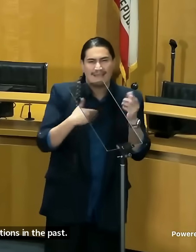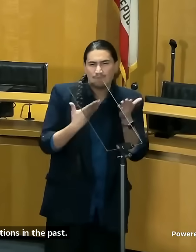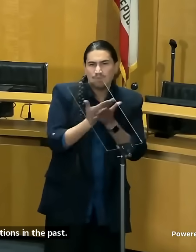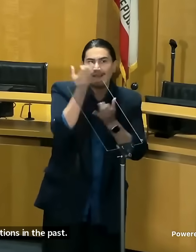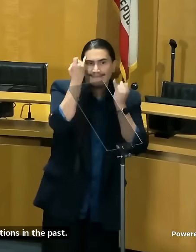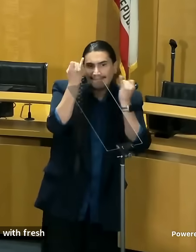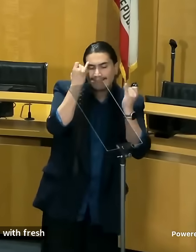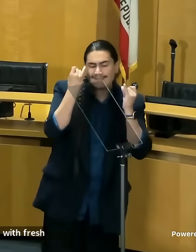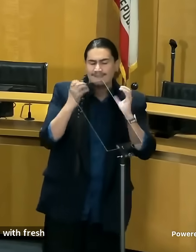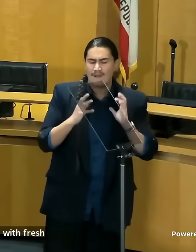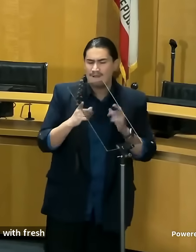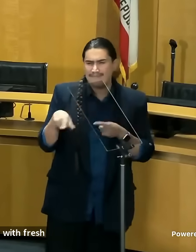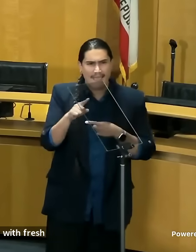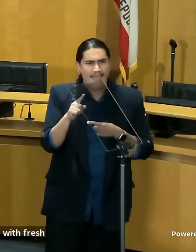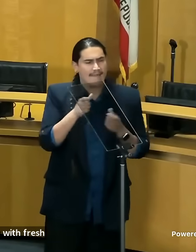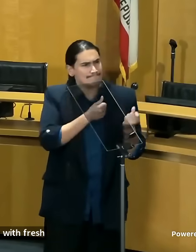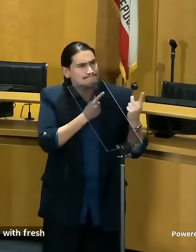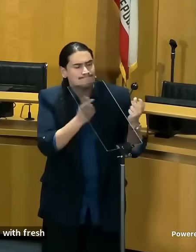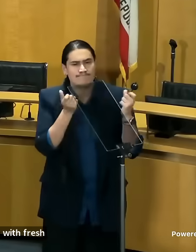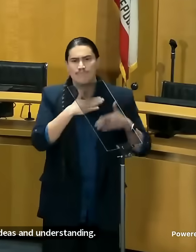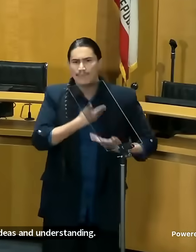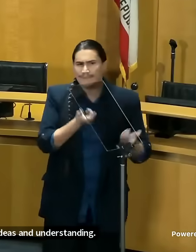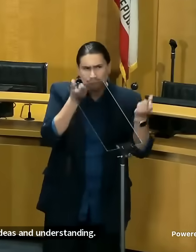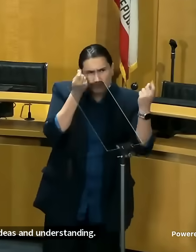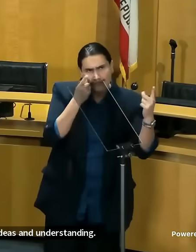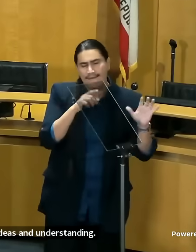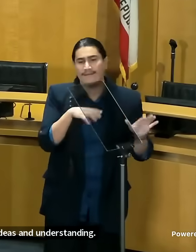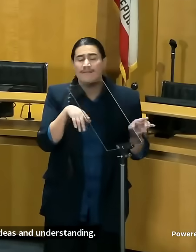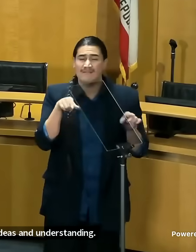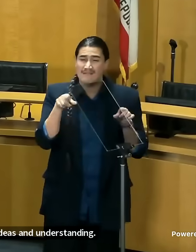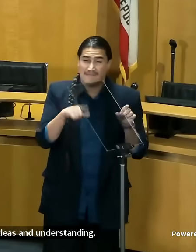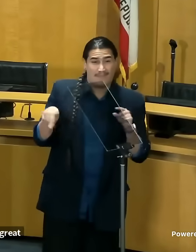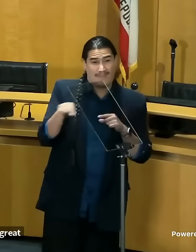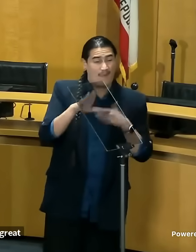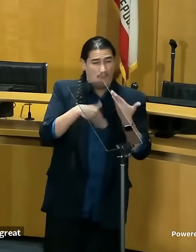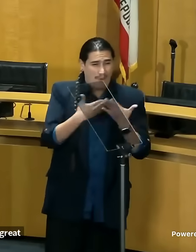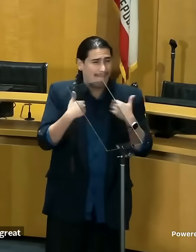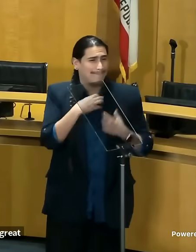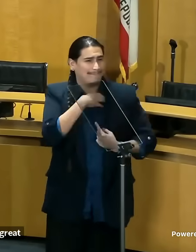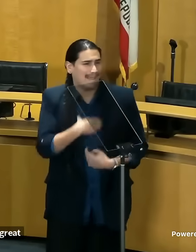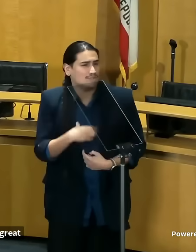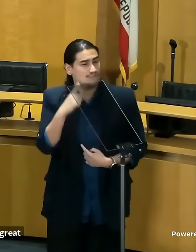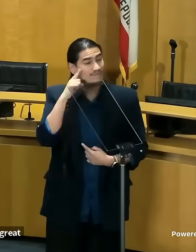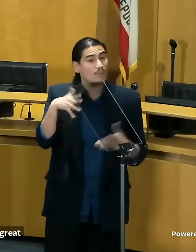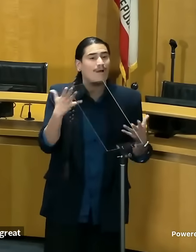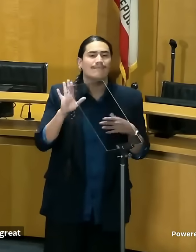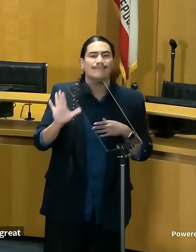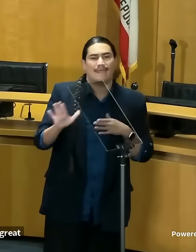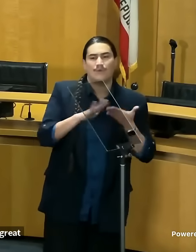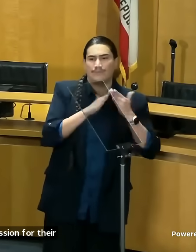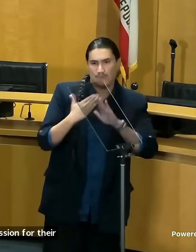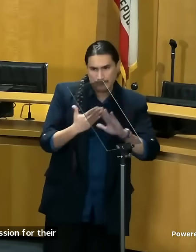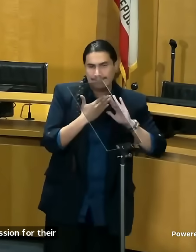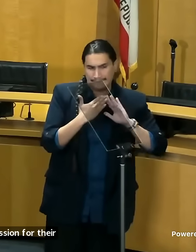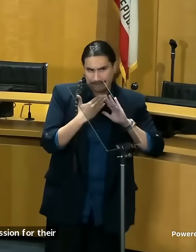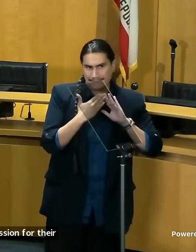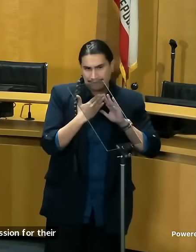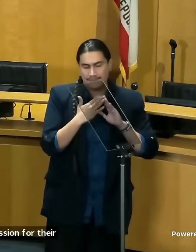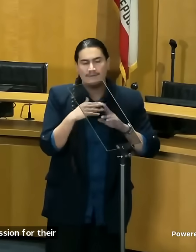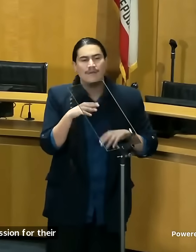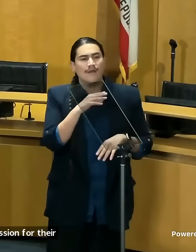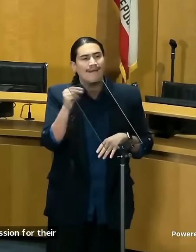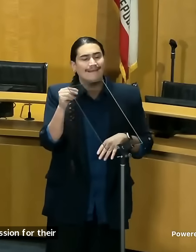and understanding, people that had great passion for their communities. And even